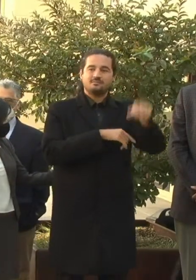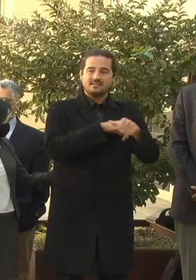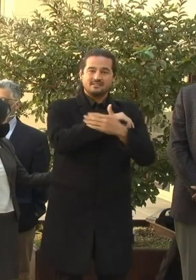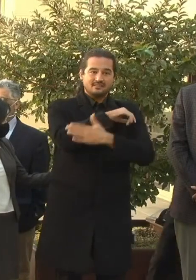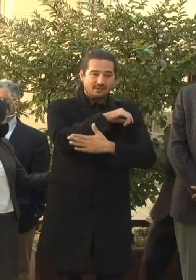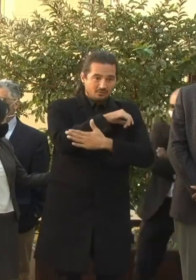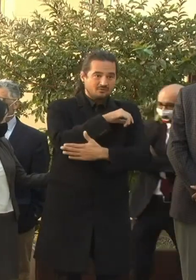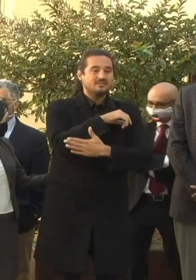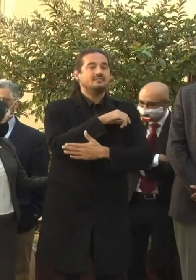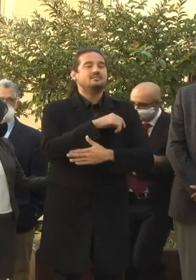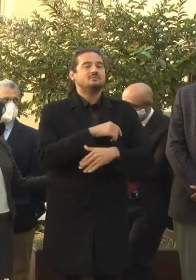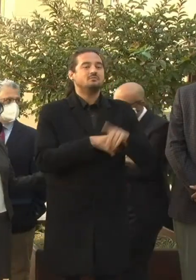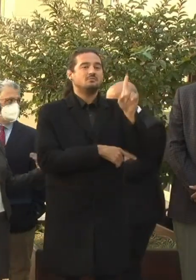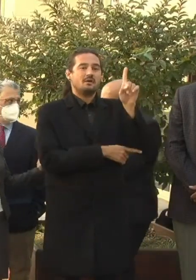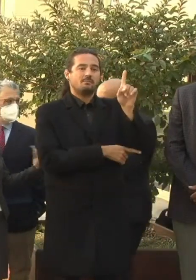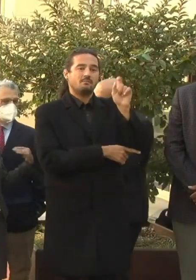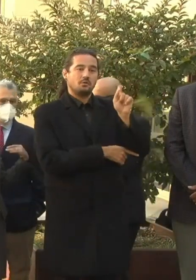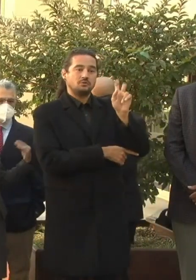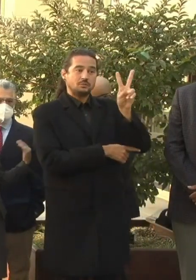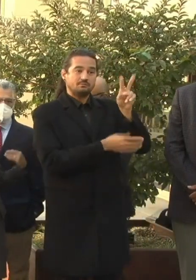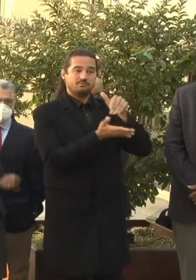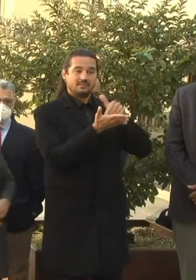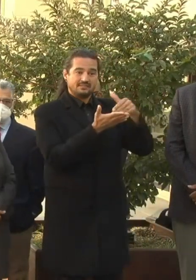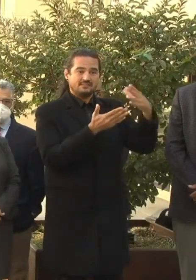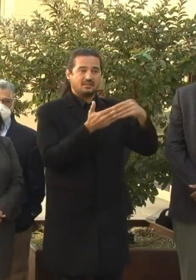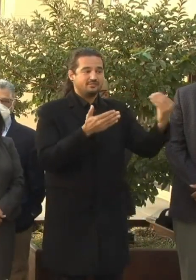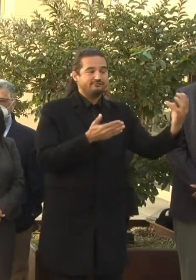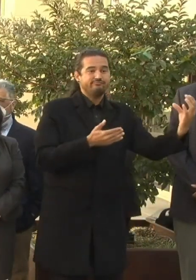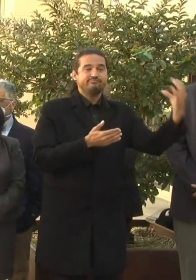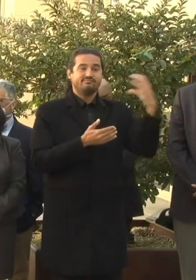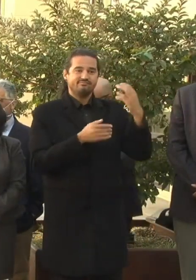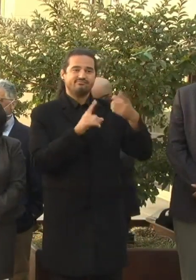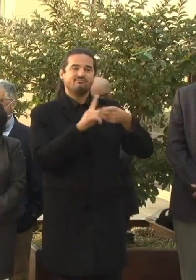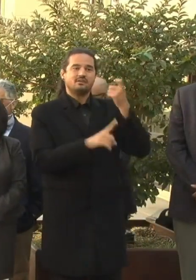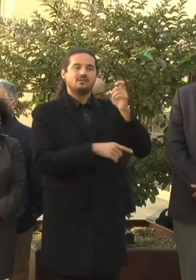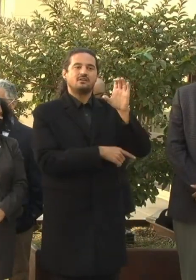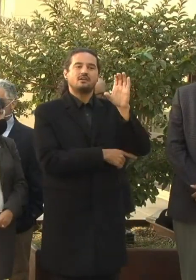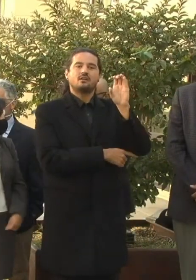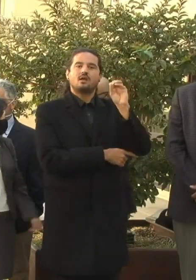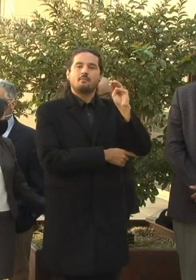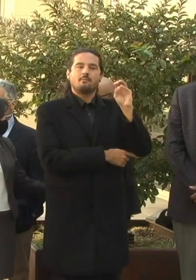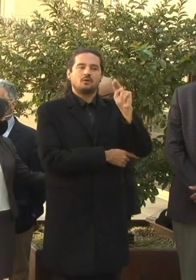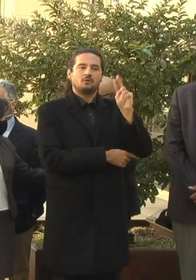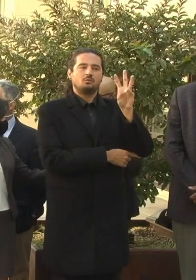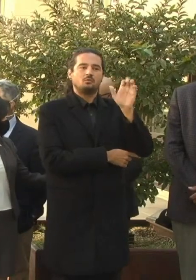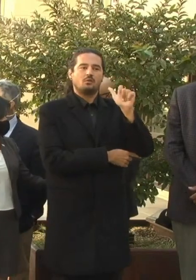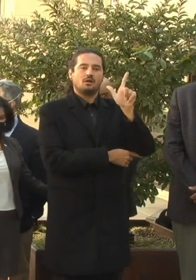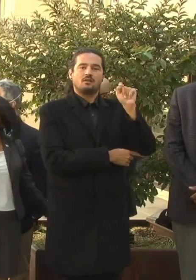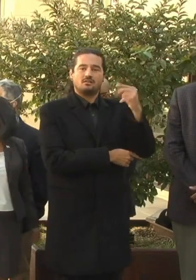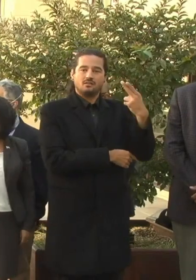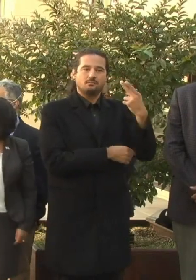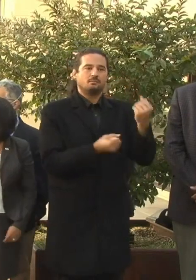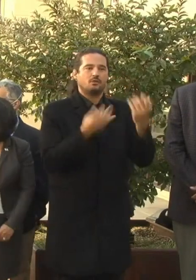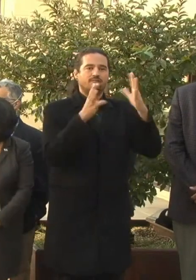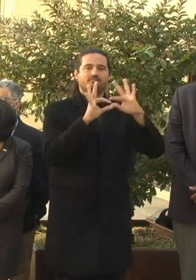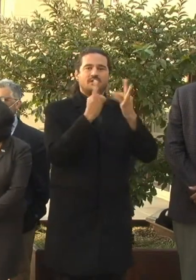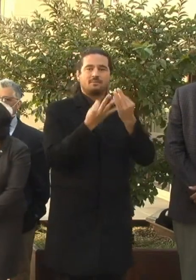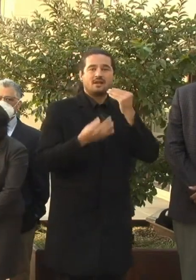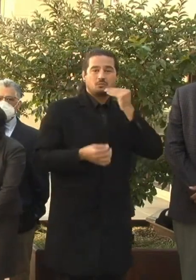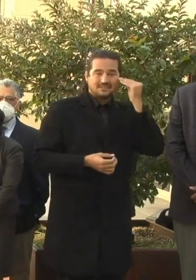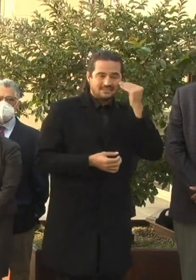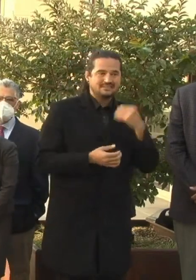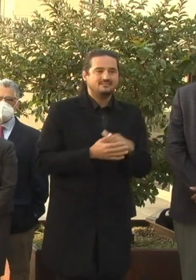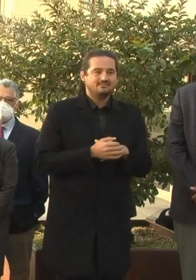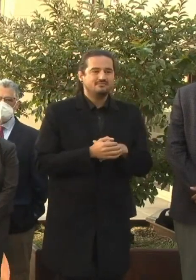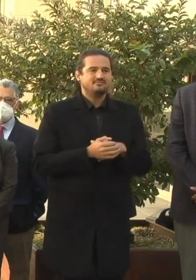Commonwealth Multifamily Housing. I want to say that this project is unique in that it is 50% affordable